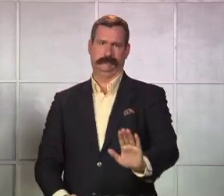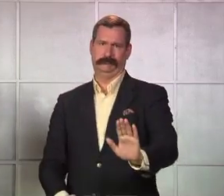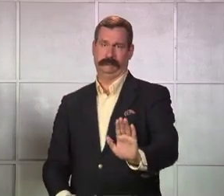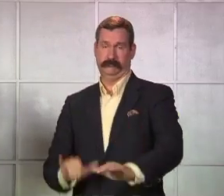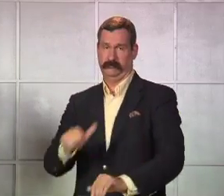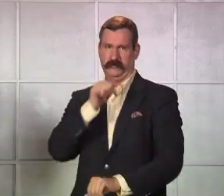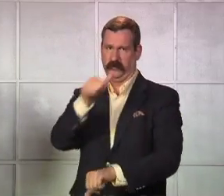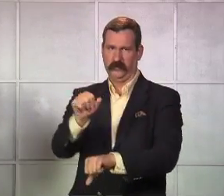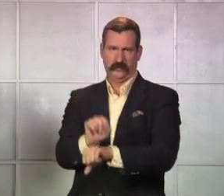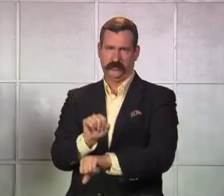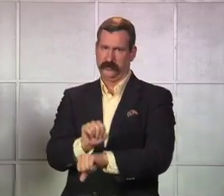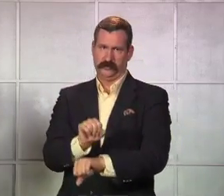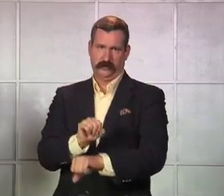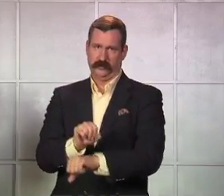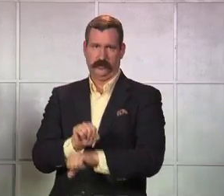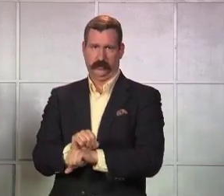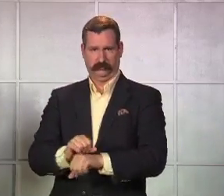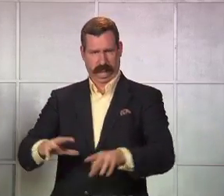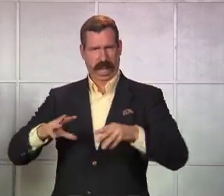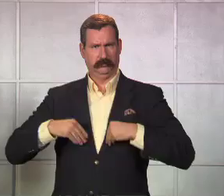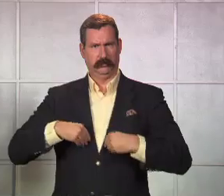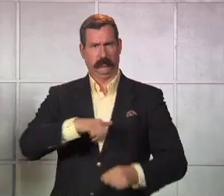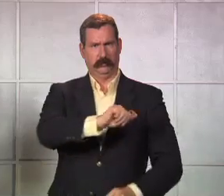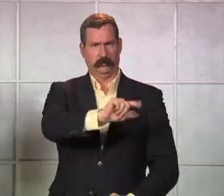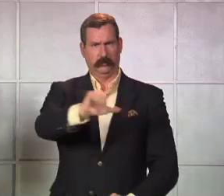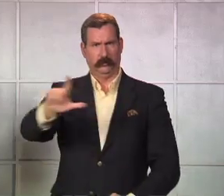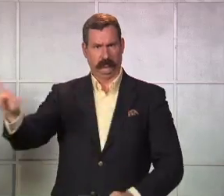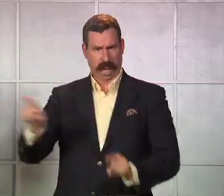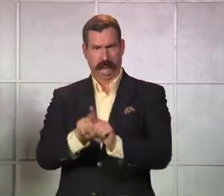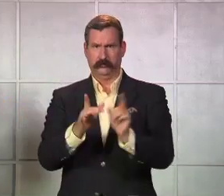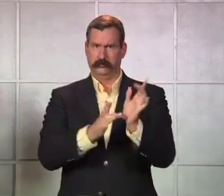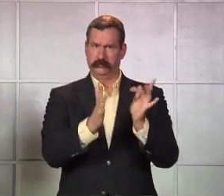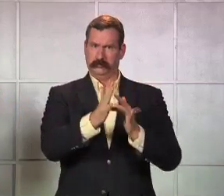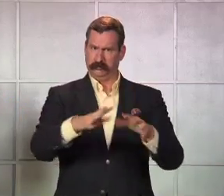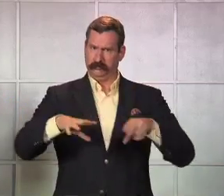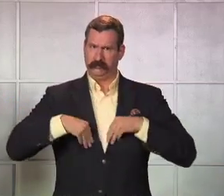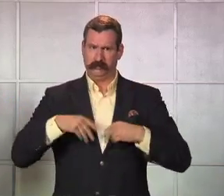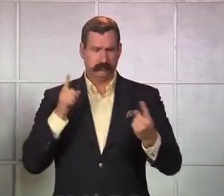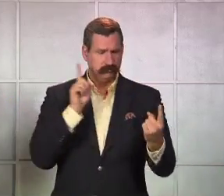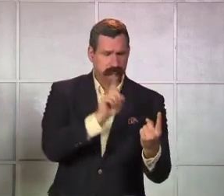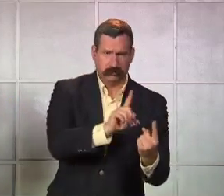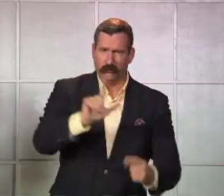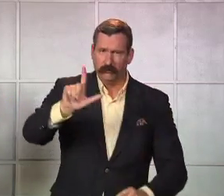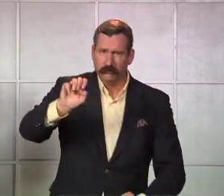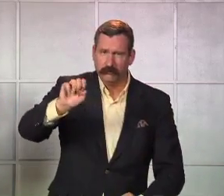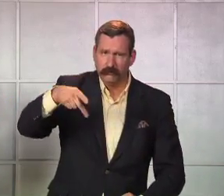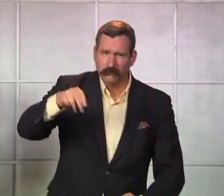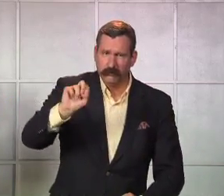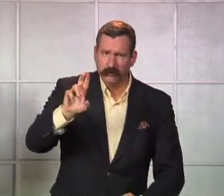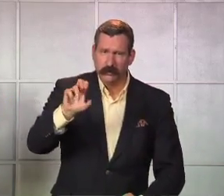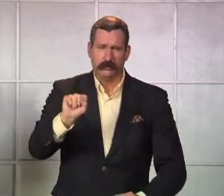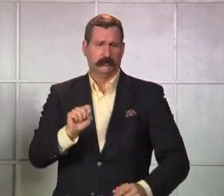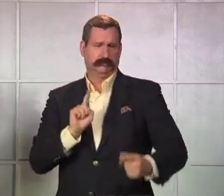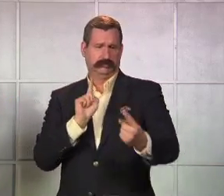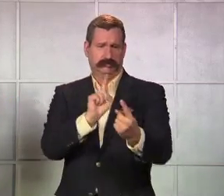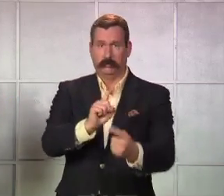wrong. You should follow Jesus' example and accept all people. Jesus sat down with lepers, with people who